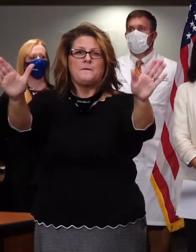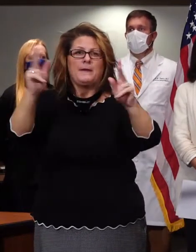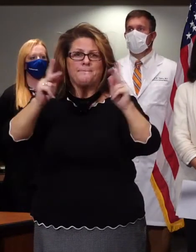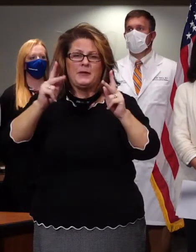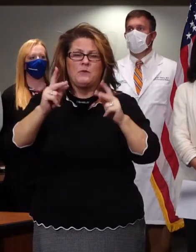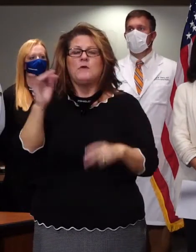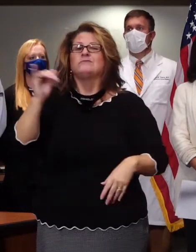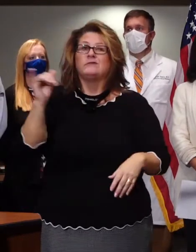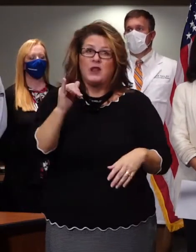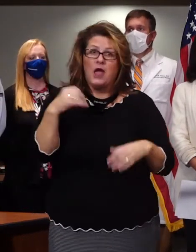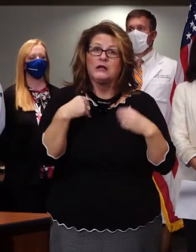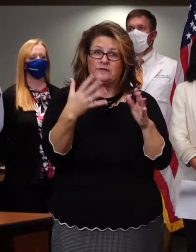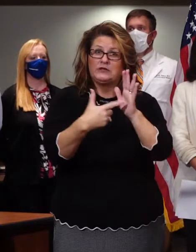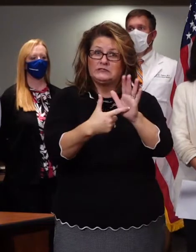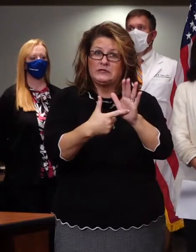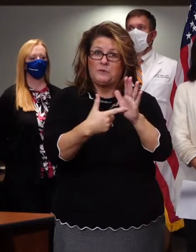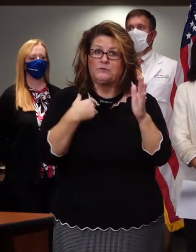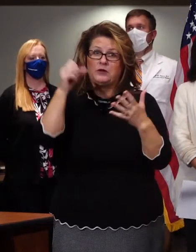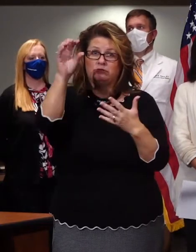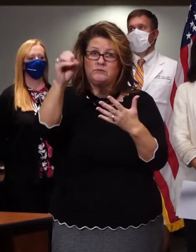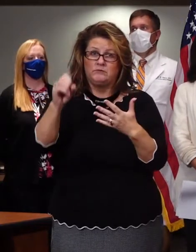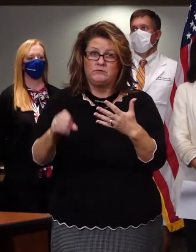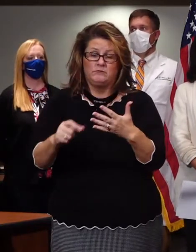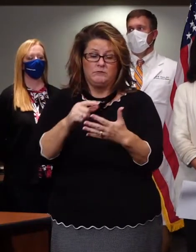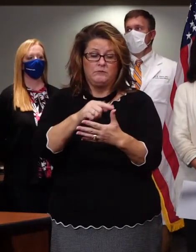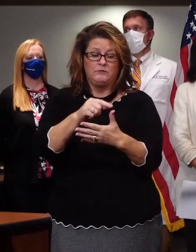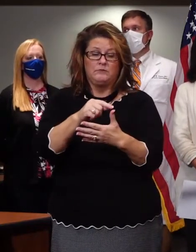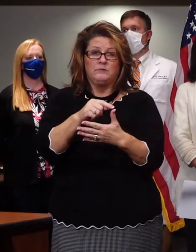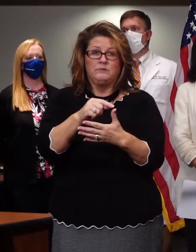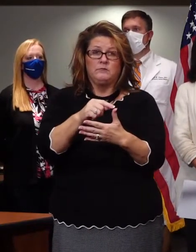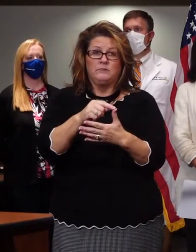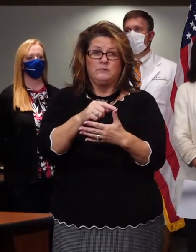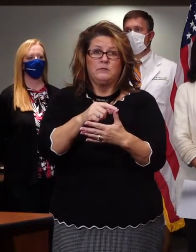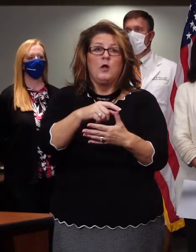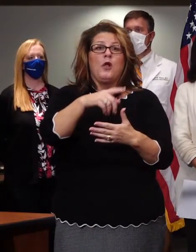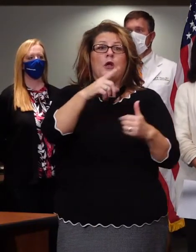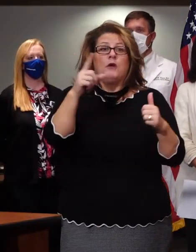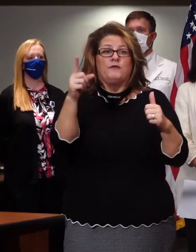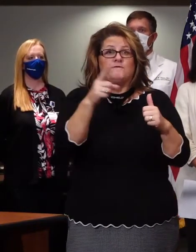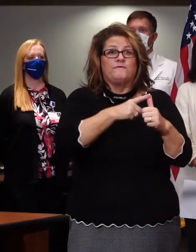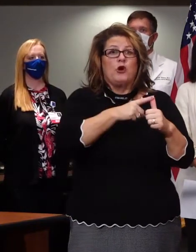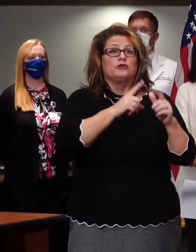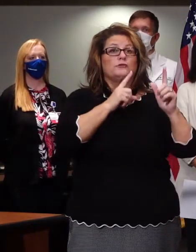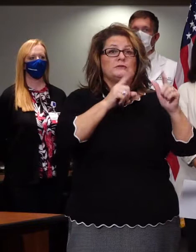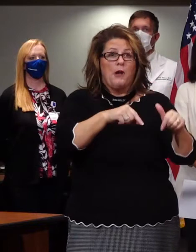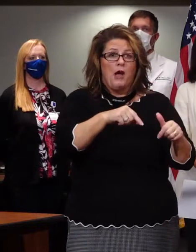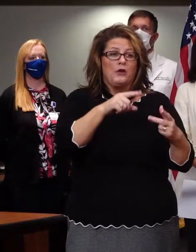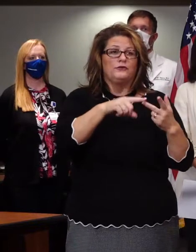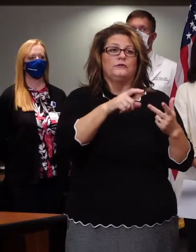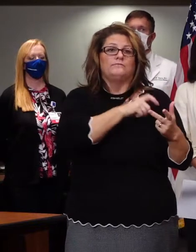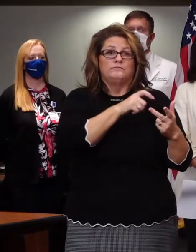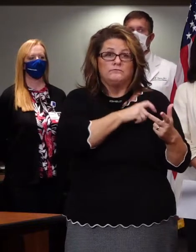Examples include, again, I will read them slowly. The remaining first responders, including fire and law